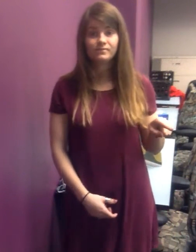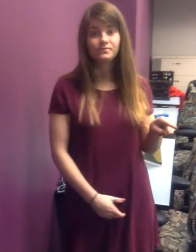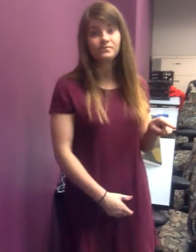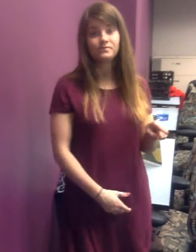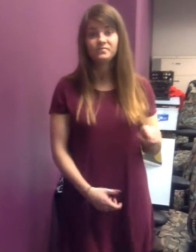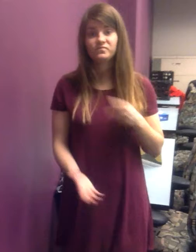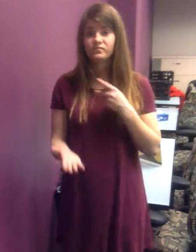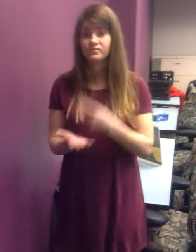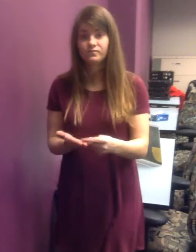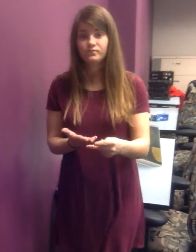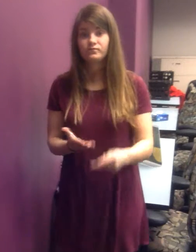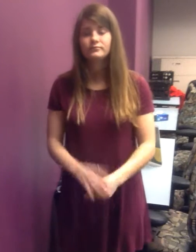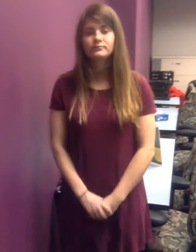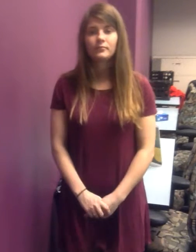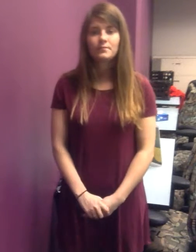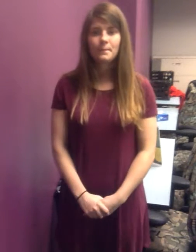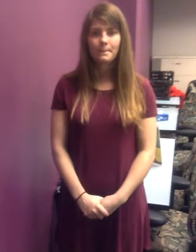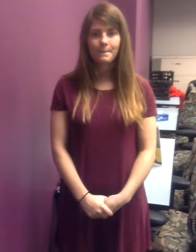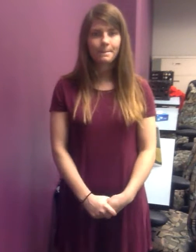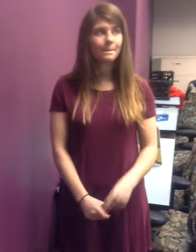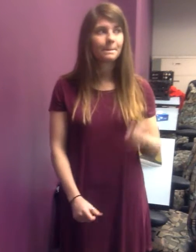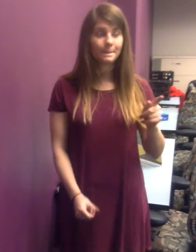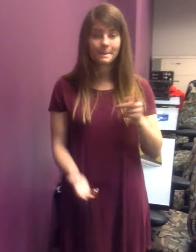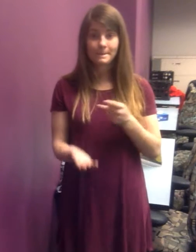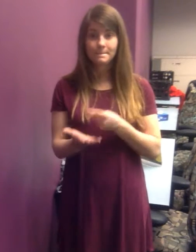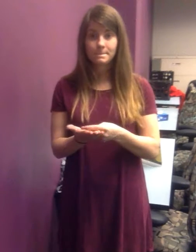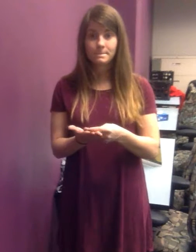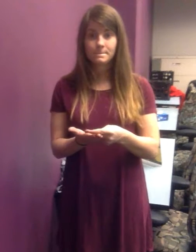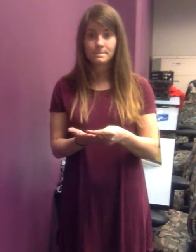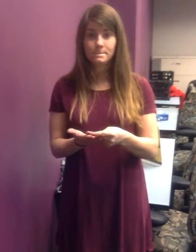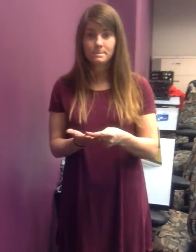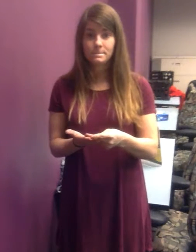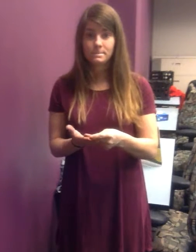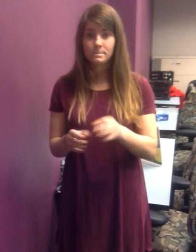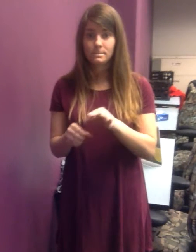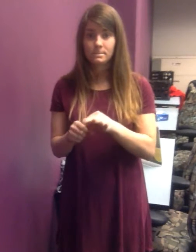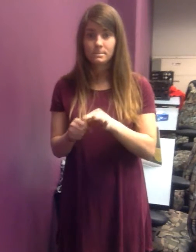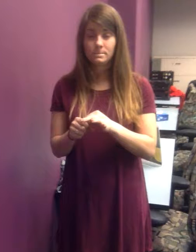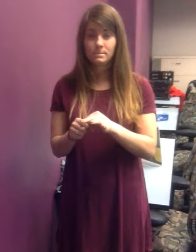79-21%. Now, how many times has an incumbent who isn't in prison or facing a prison sentence lost his own primary